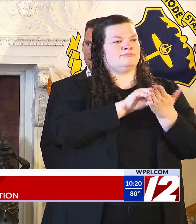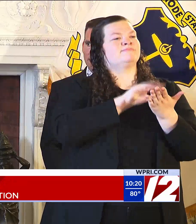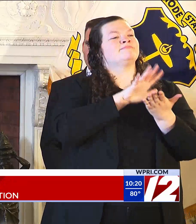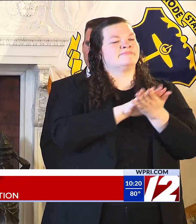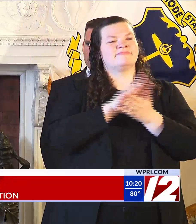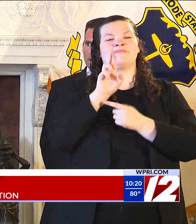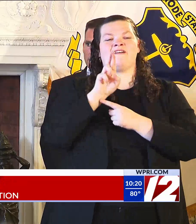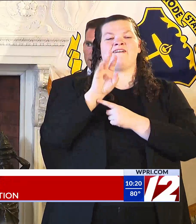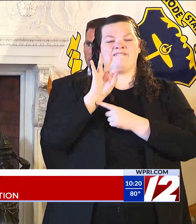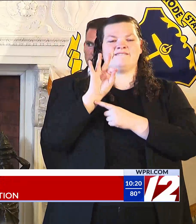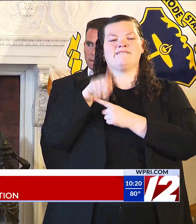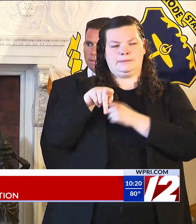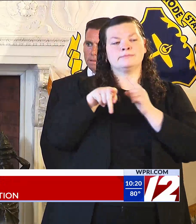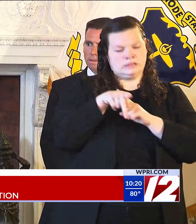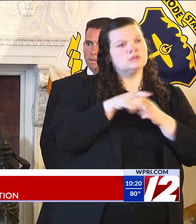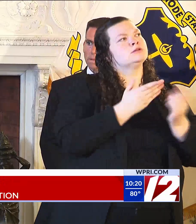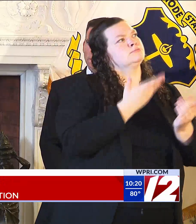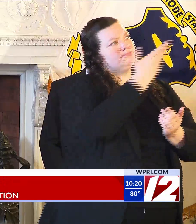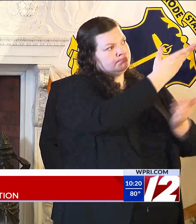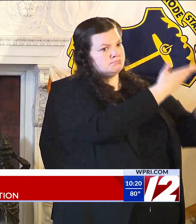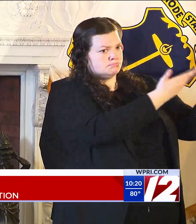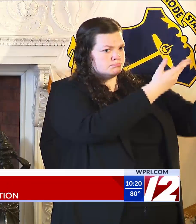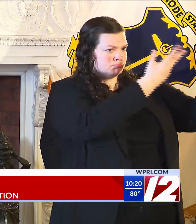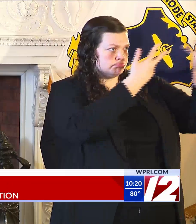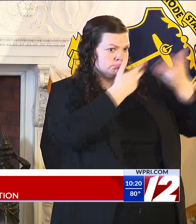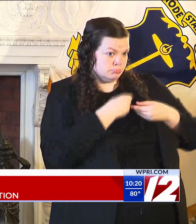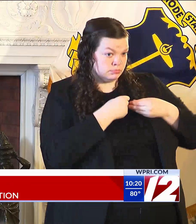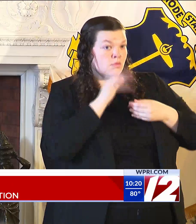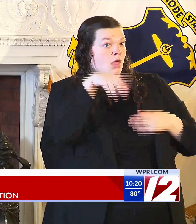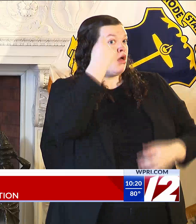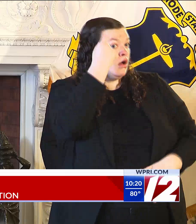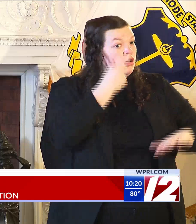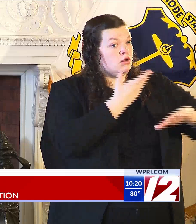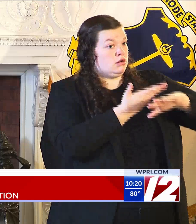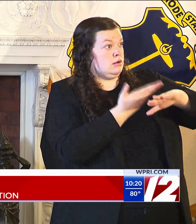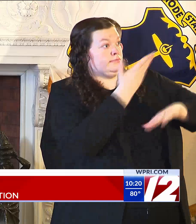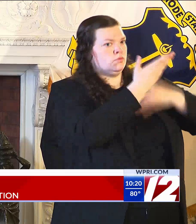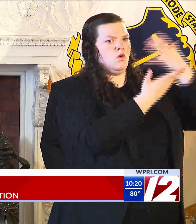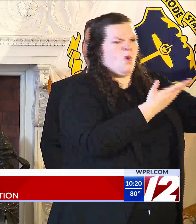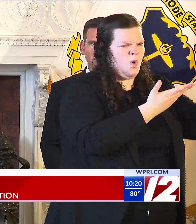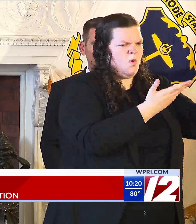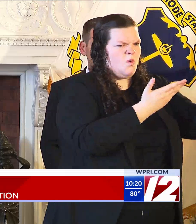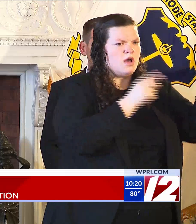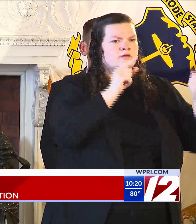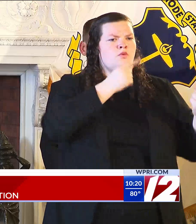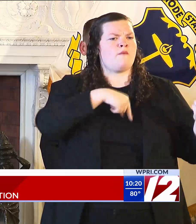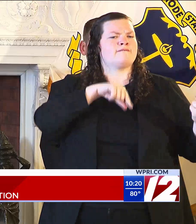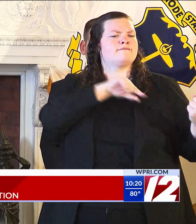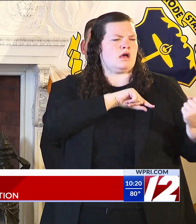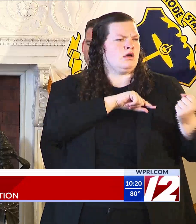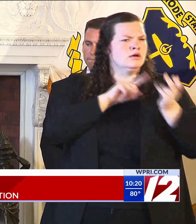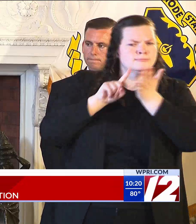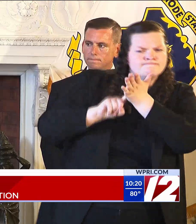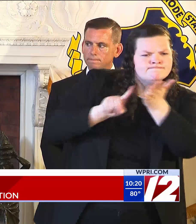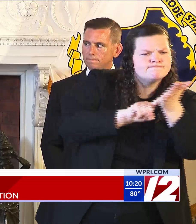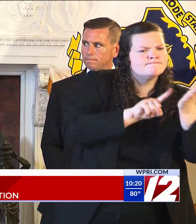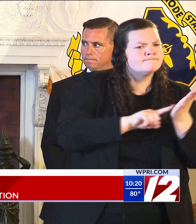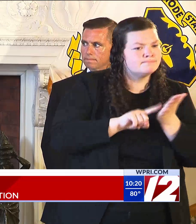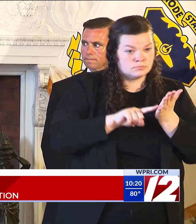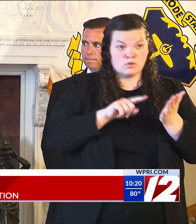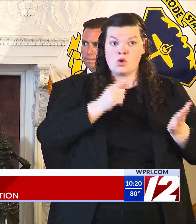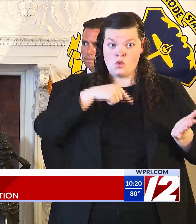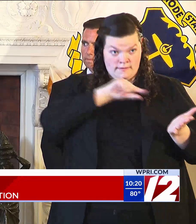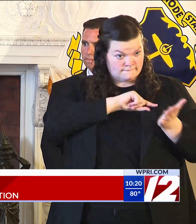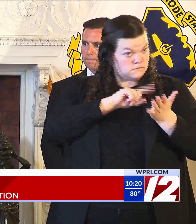a request for qualifications process that resulted in the 2 finalists, American Bridge and